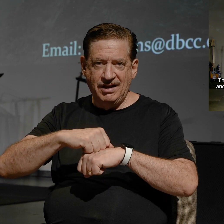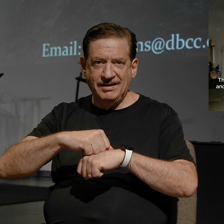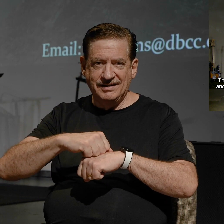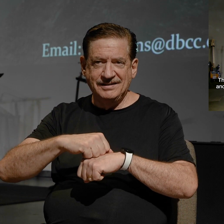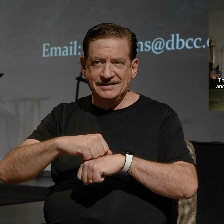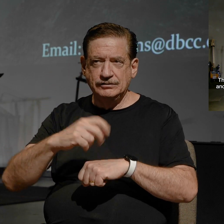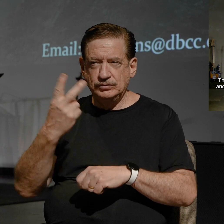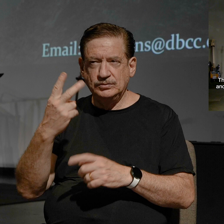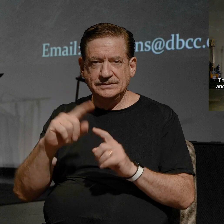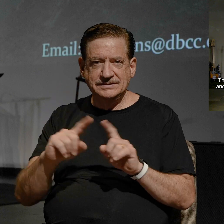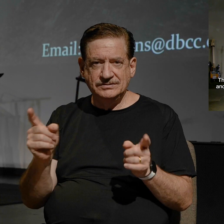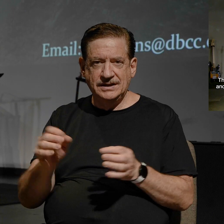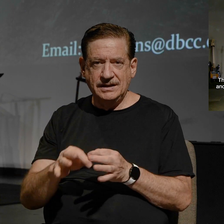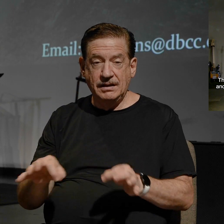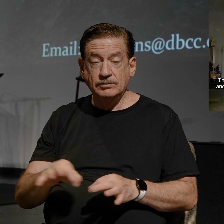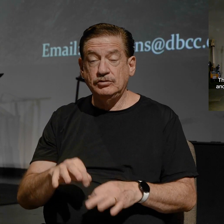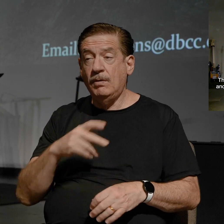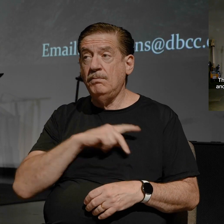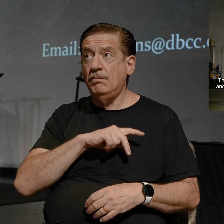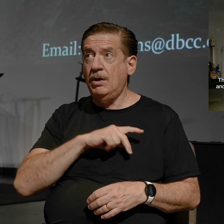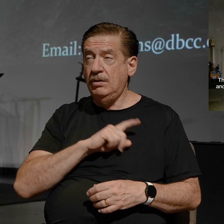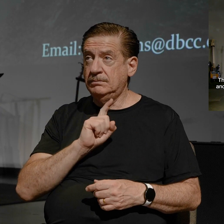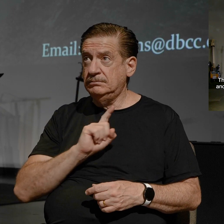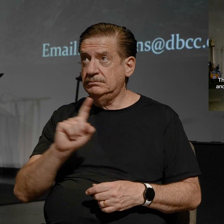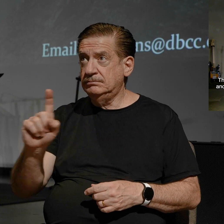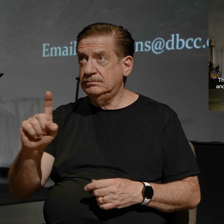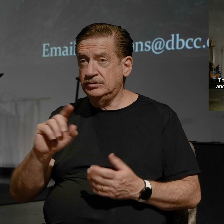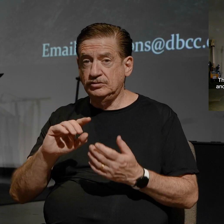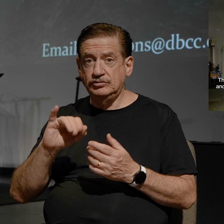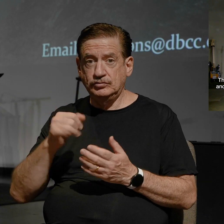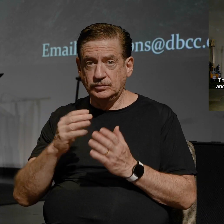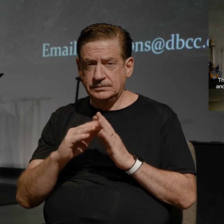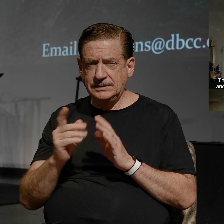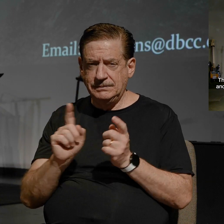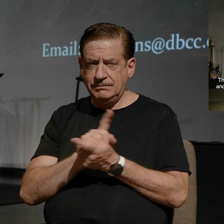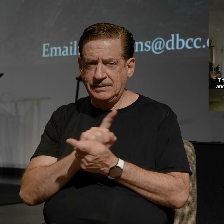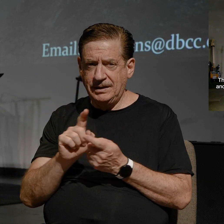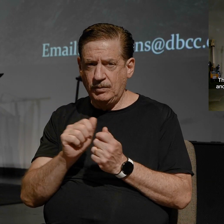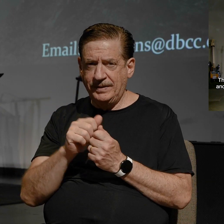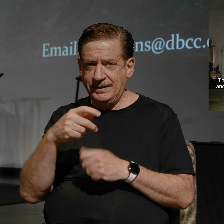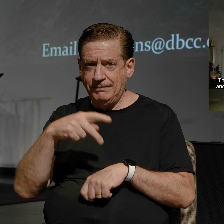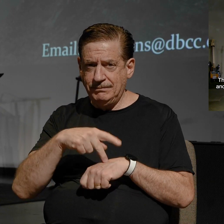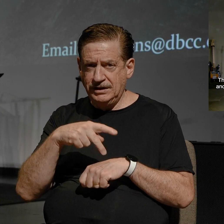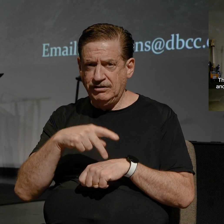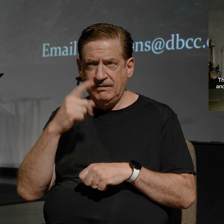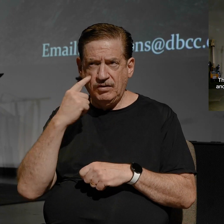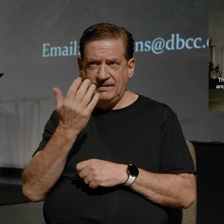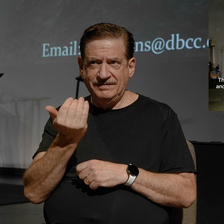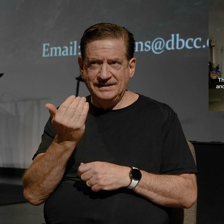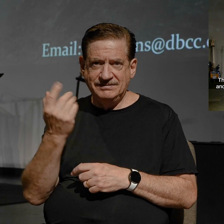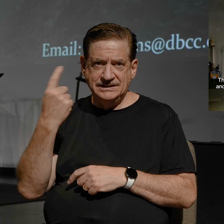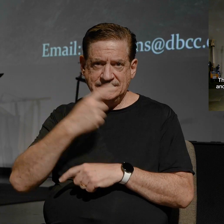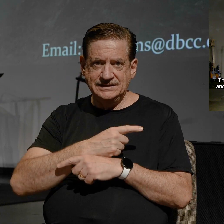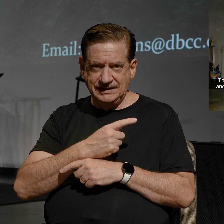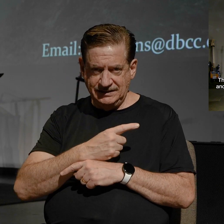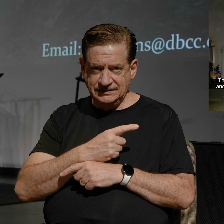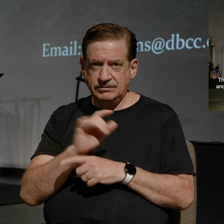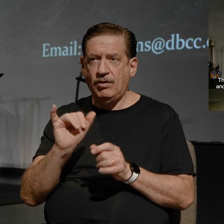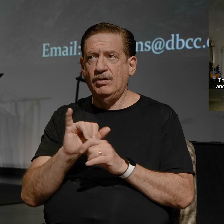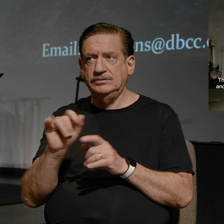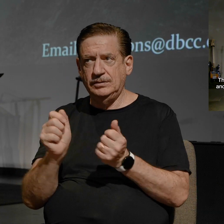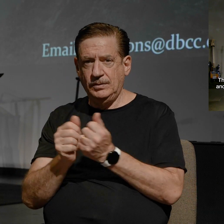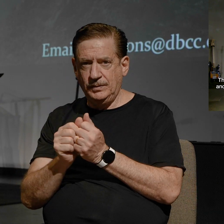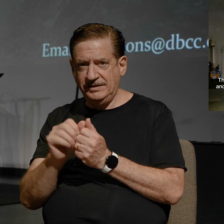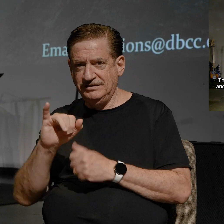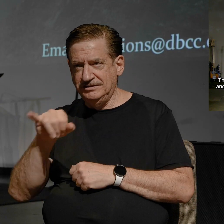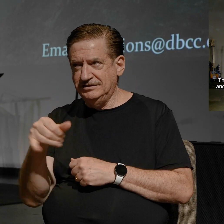languages. So Paul goes up to Jerusalem to meet with Peter for 15 days, and he also meets with James.